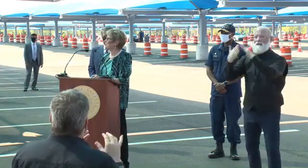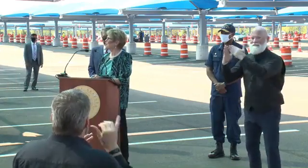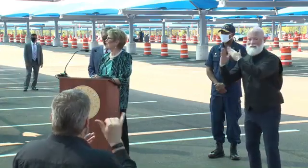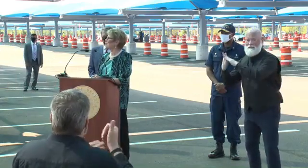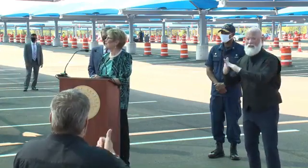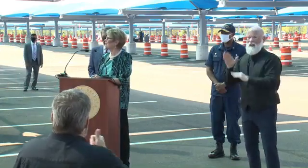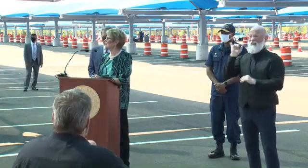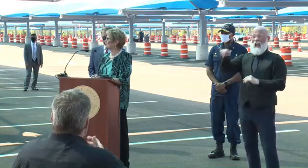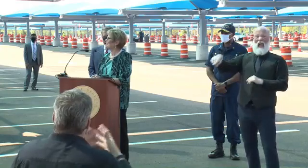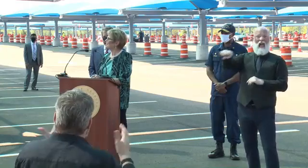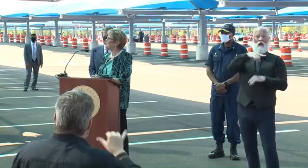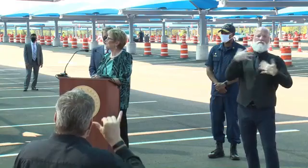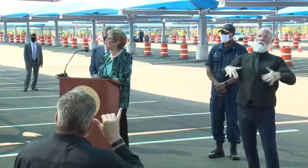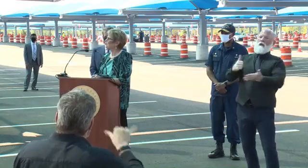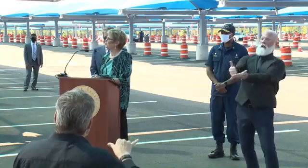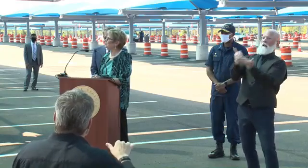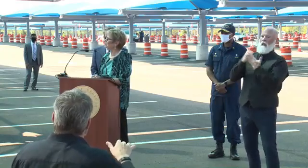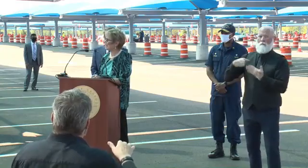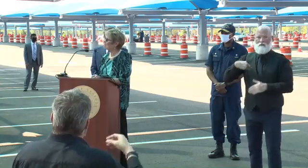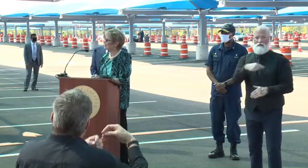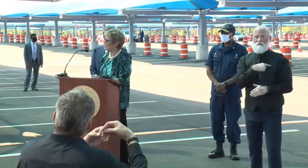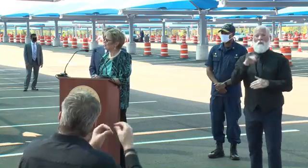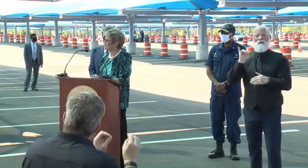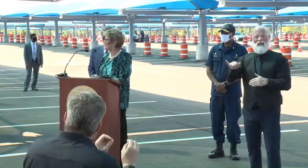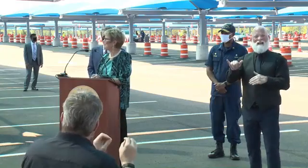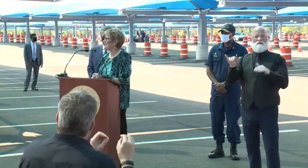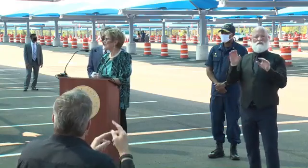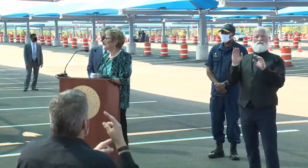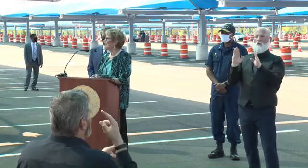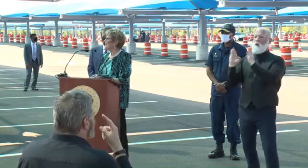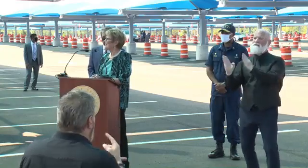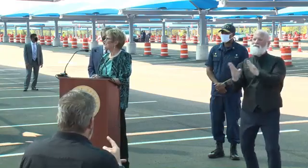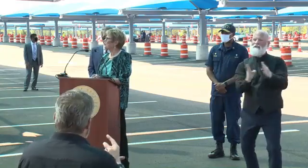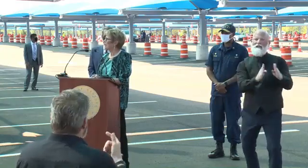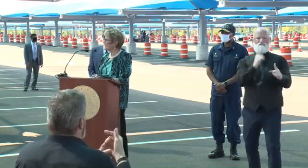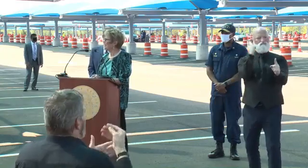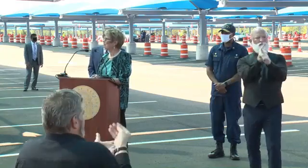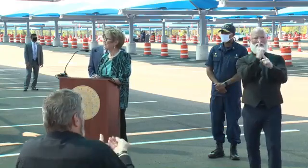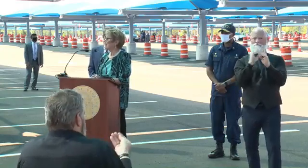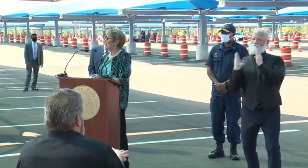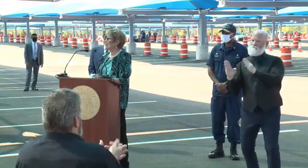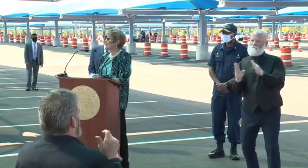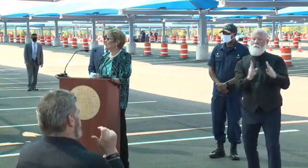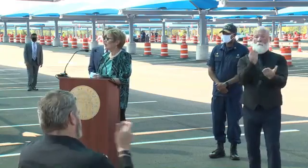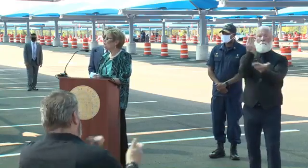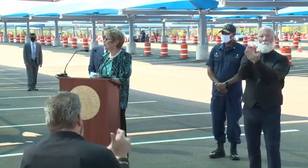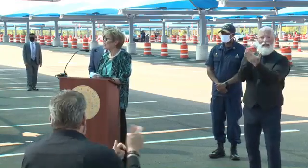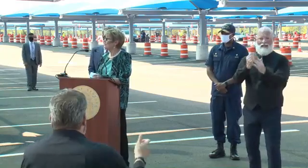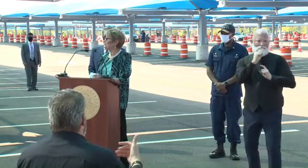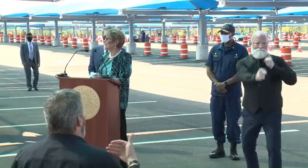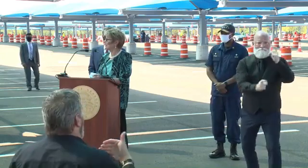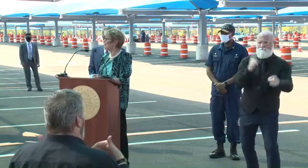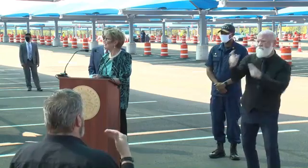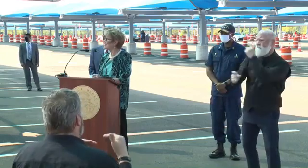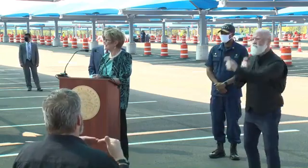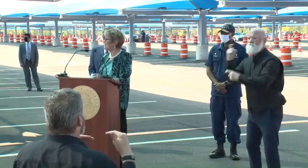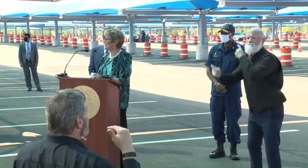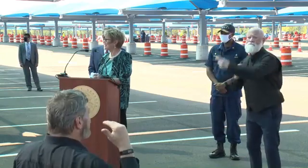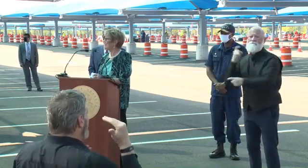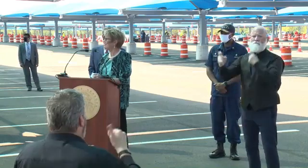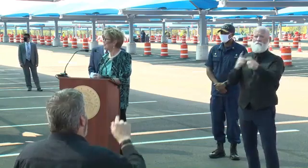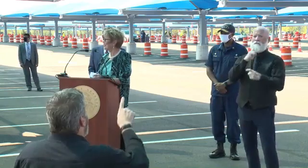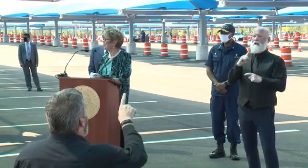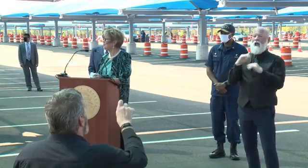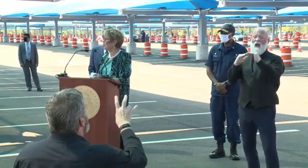That's a private organization through Blank Foundation funding. And so we have over 170